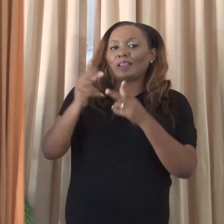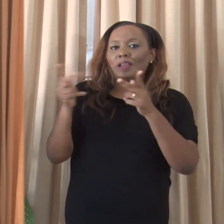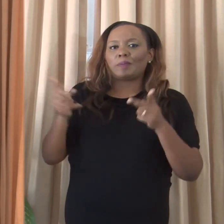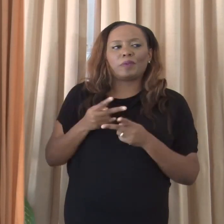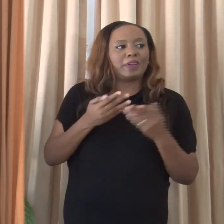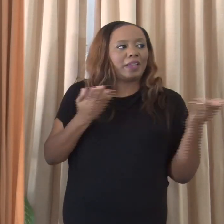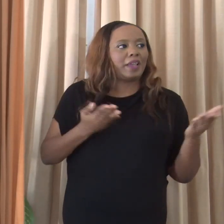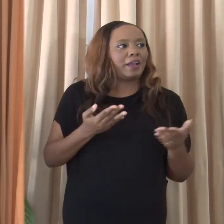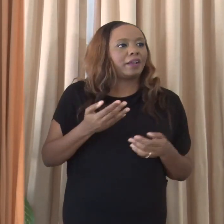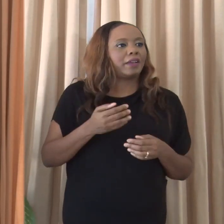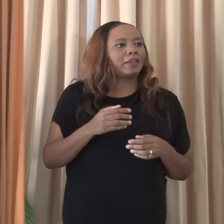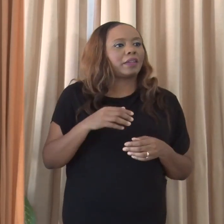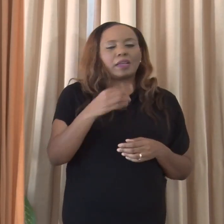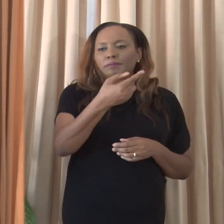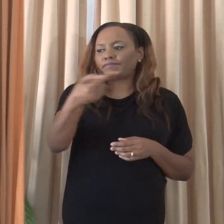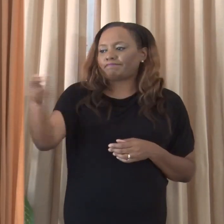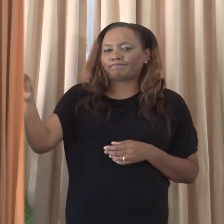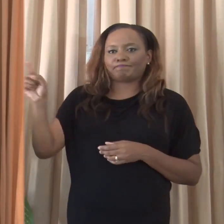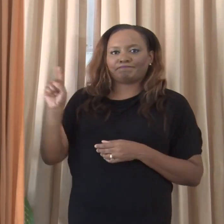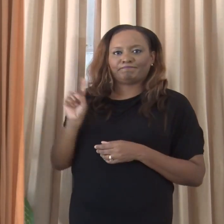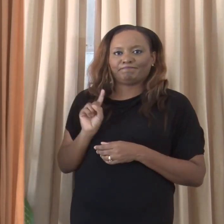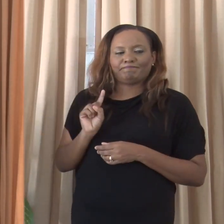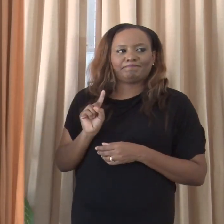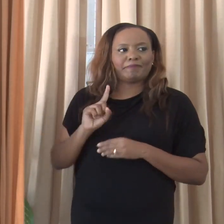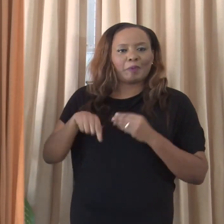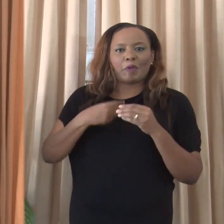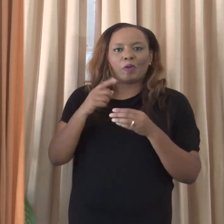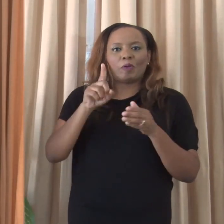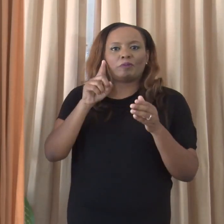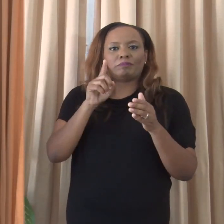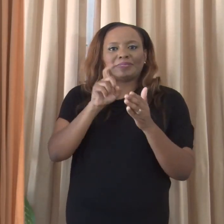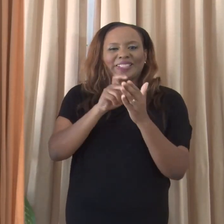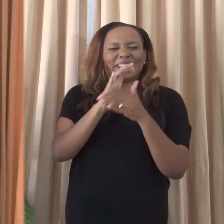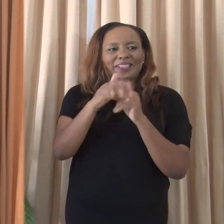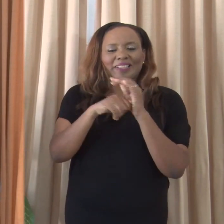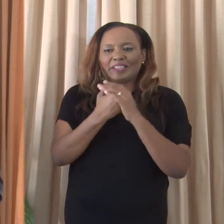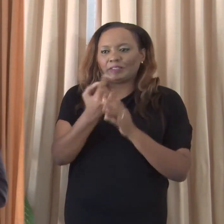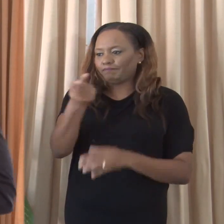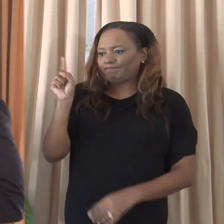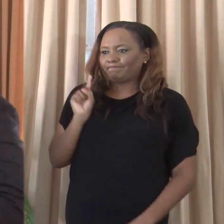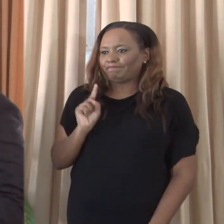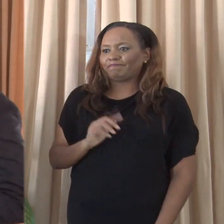him if he can field that question, because I couldn't answer that personally.